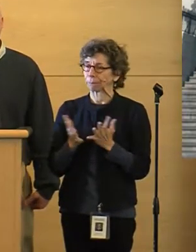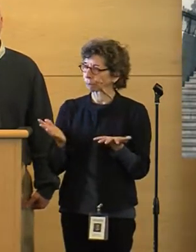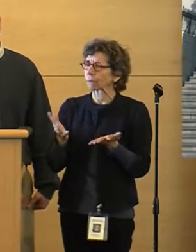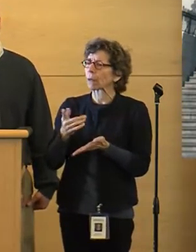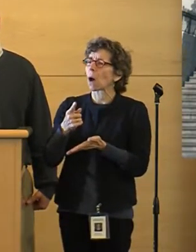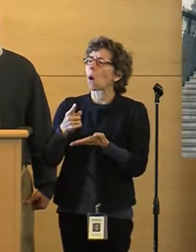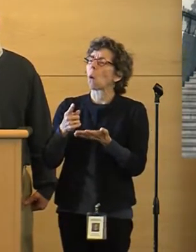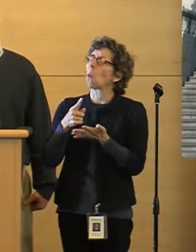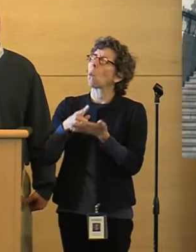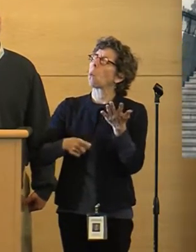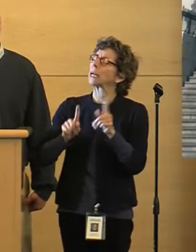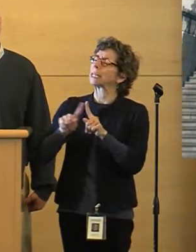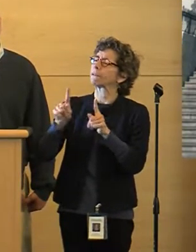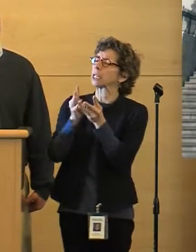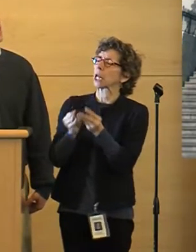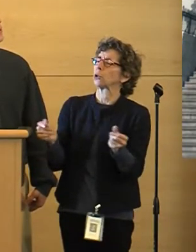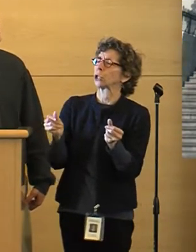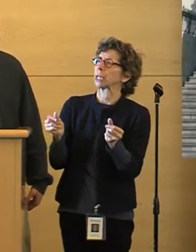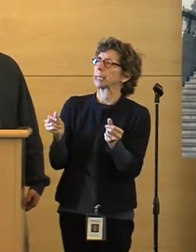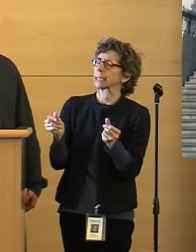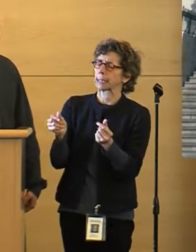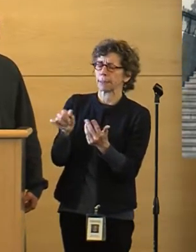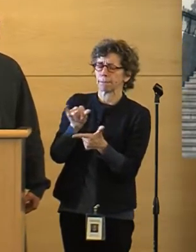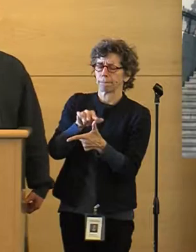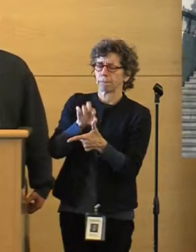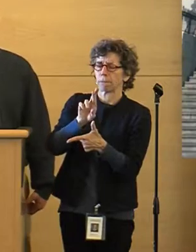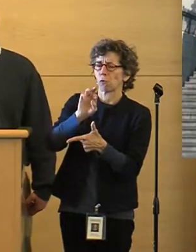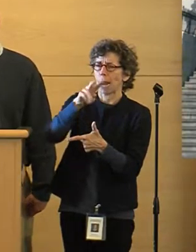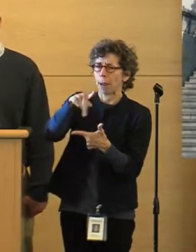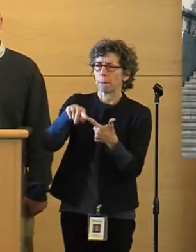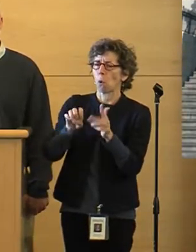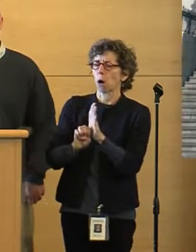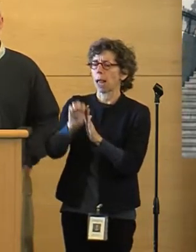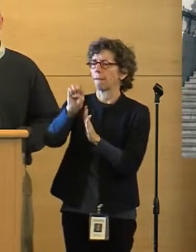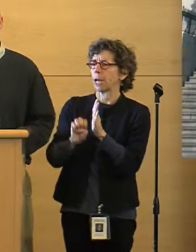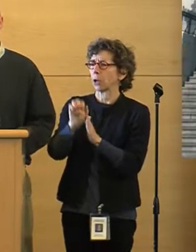Elevator. Okay, an elevator would be a solution. So,